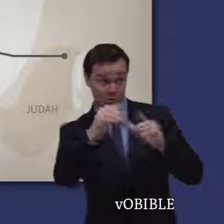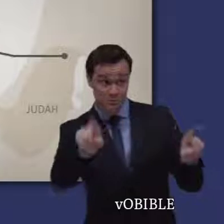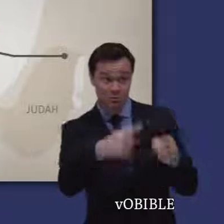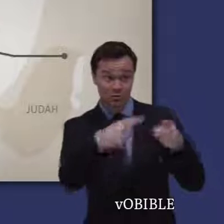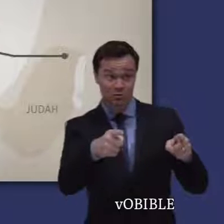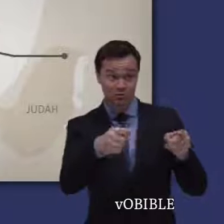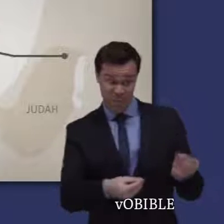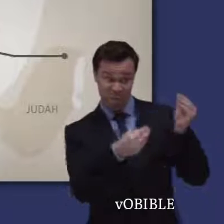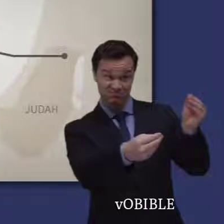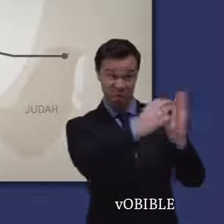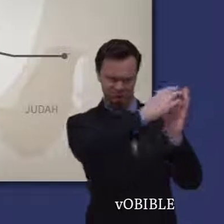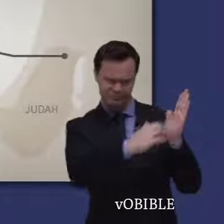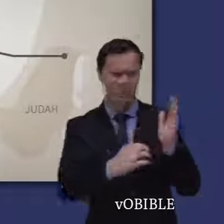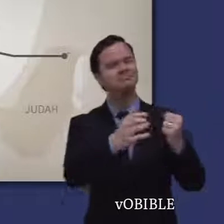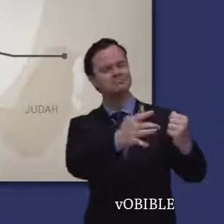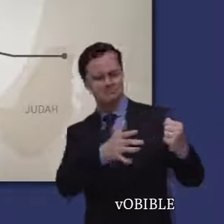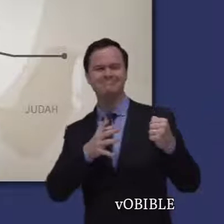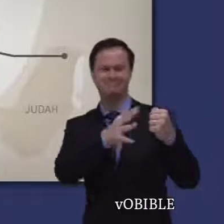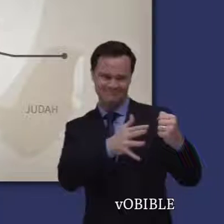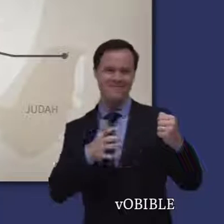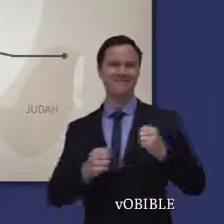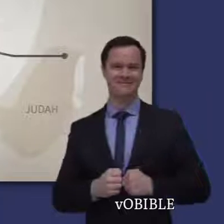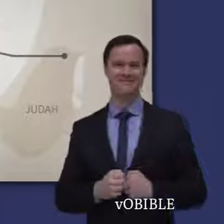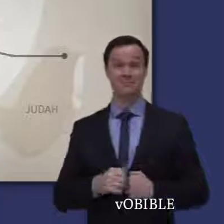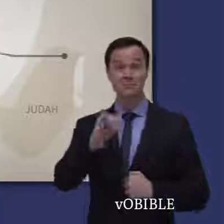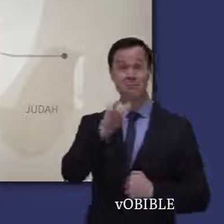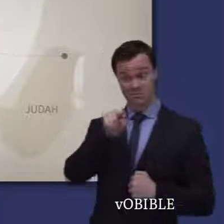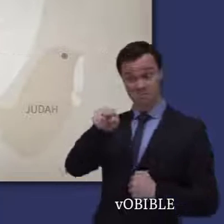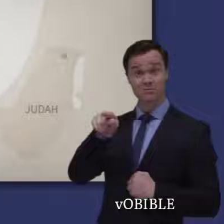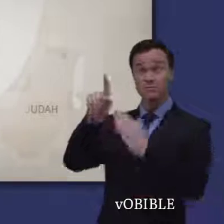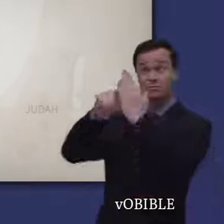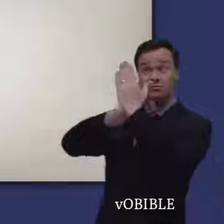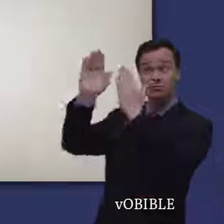instruments," it has been inferred that Habakkuk may have been a temple musician.